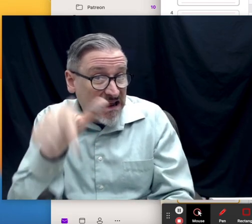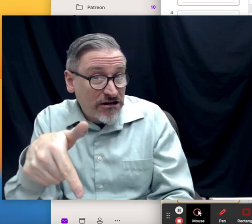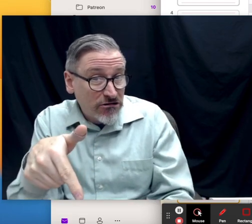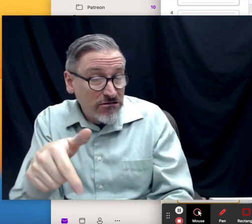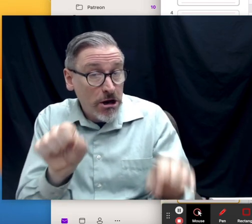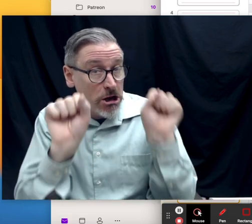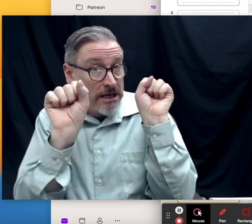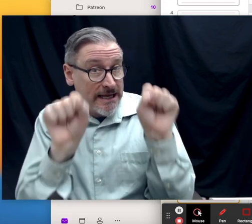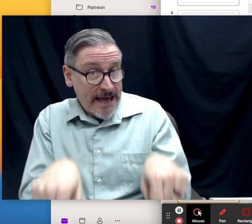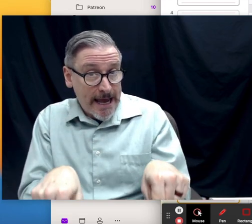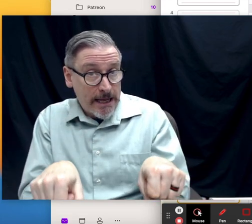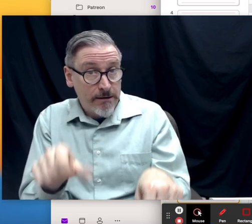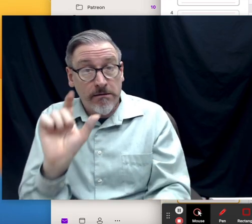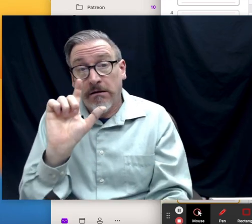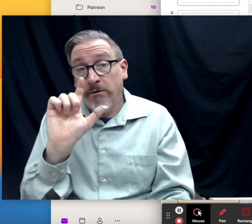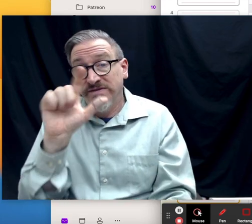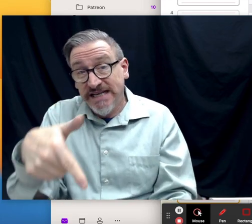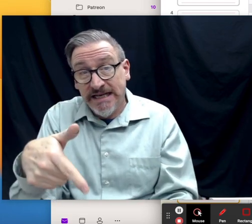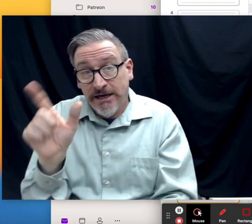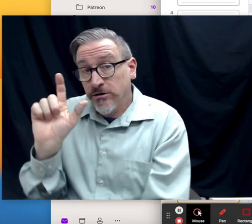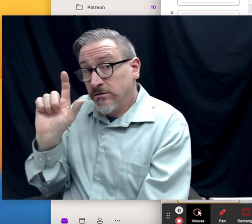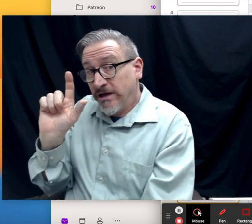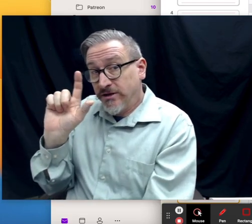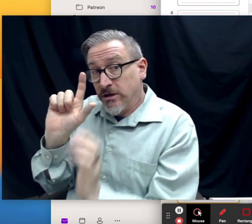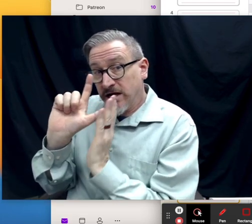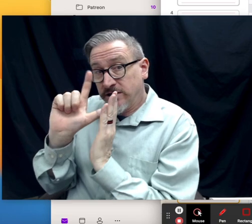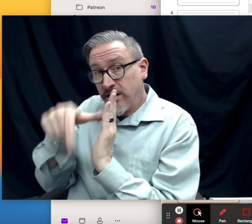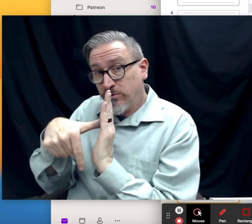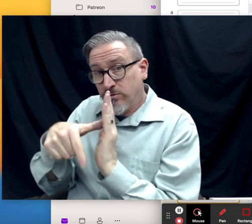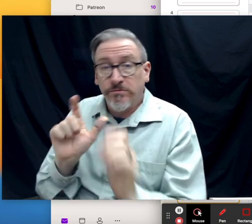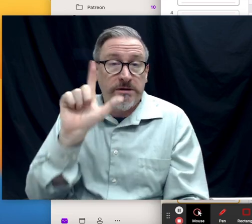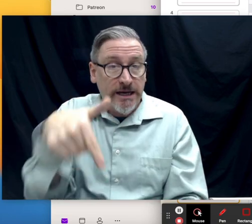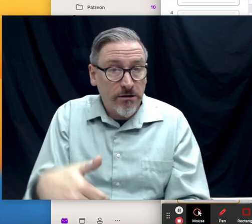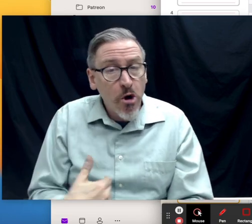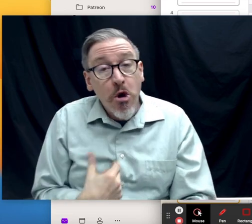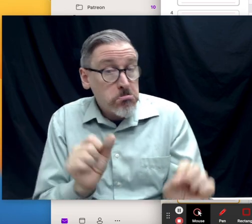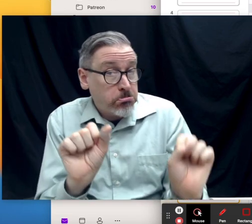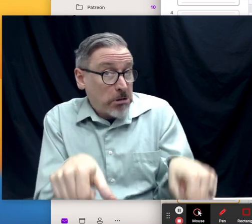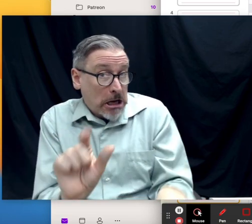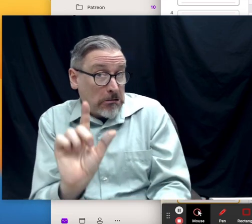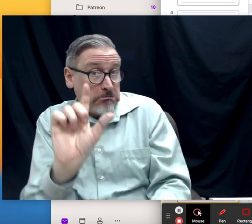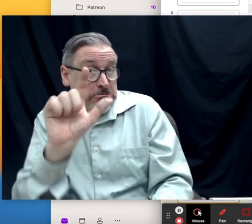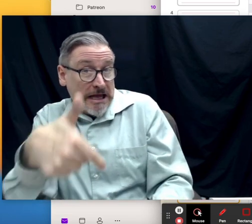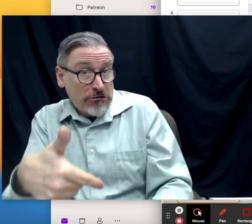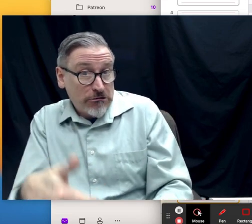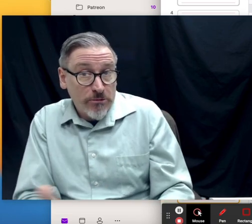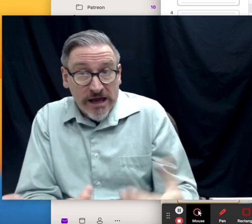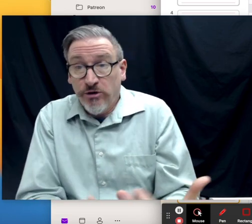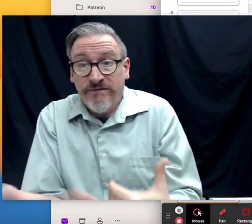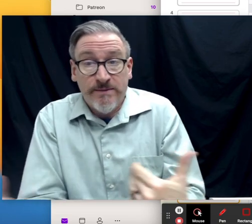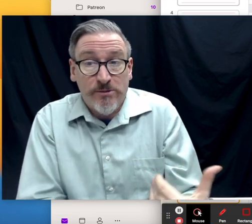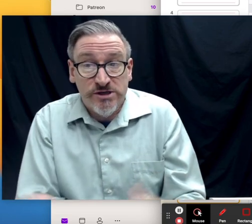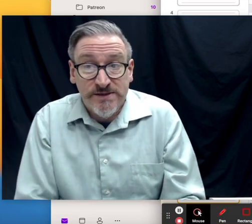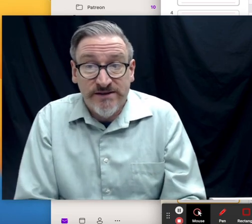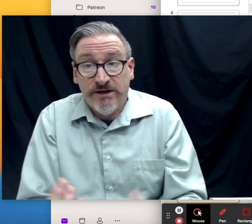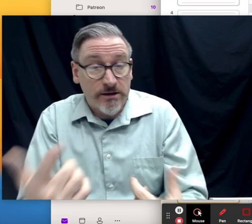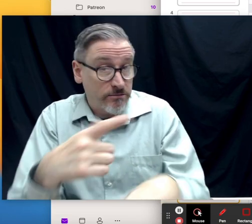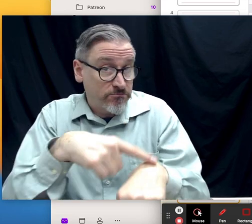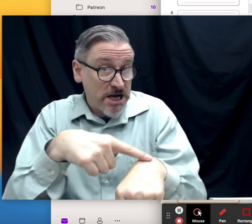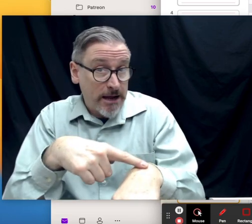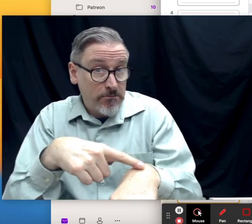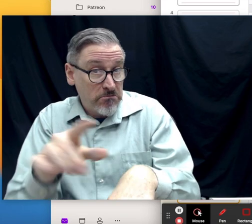can later. Can. We've seen later, like the clock dial later. Later. And you can even be more